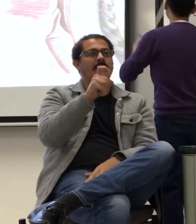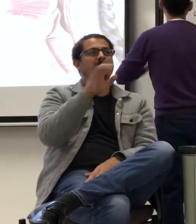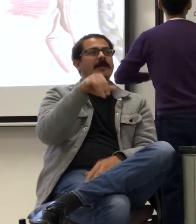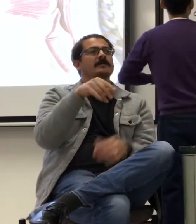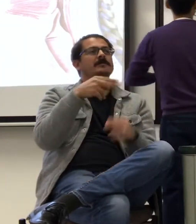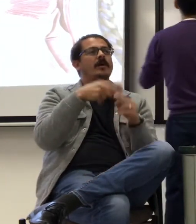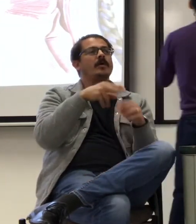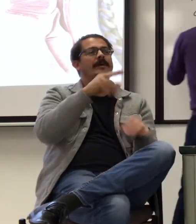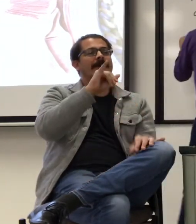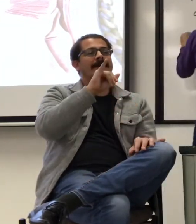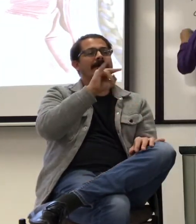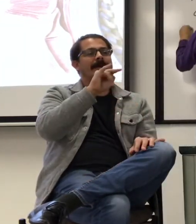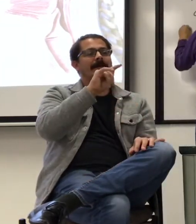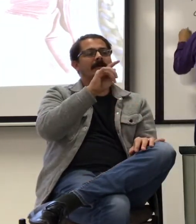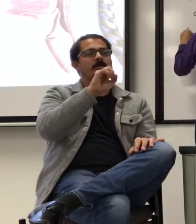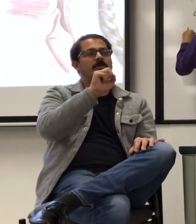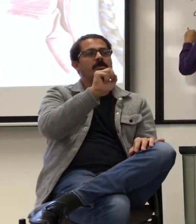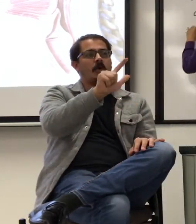nares.